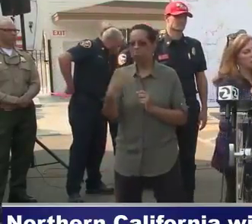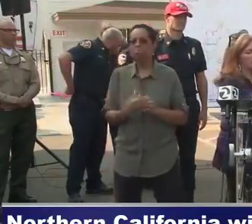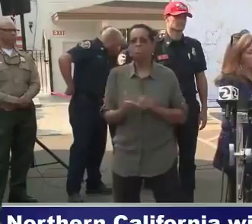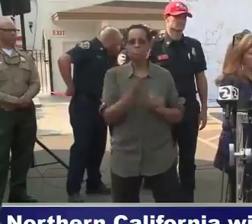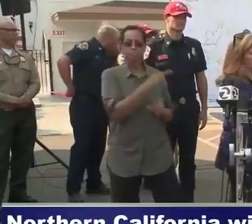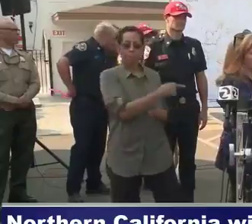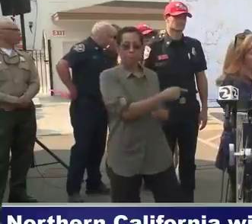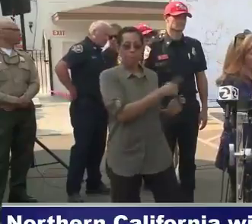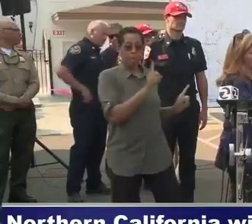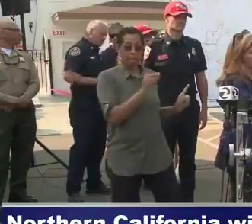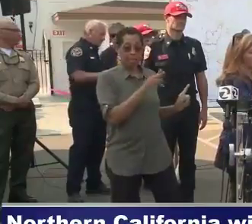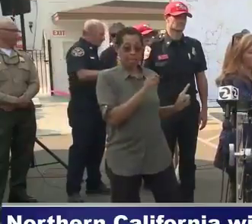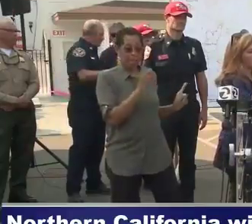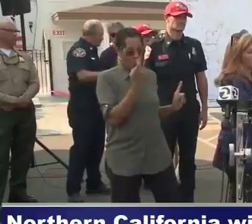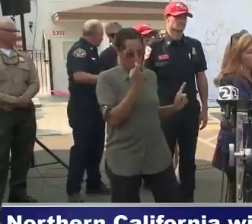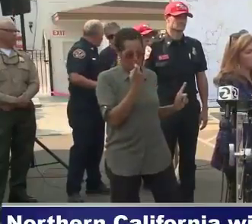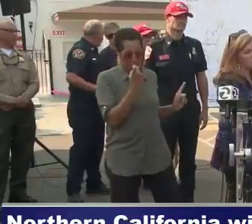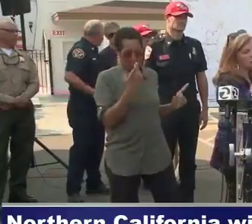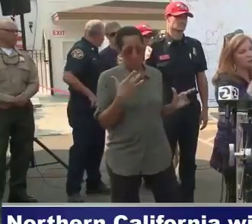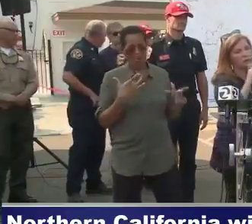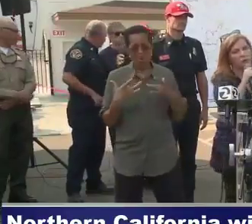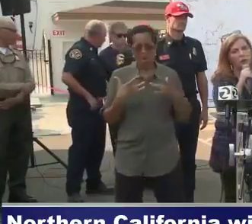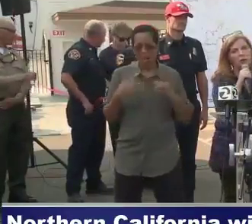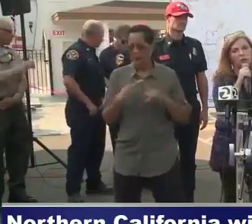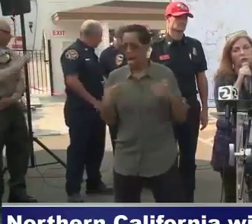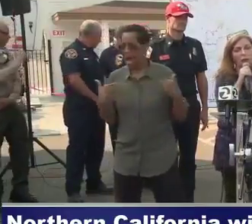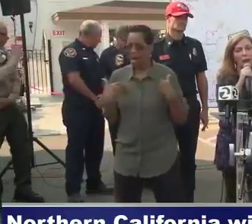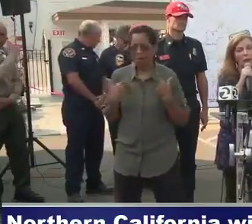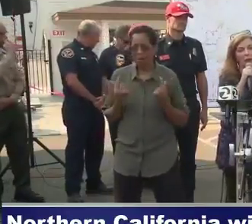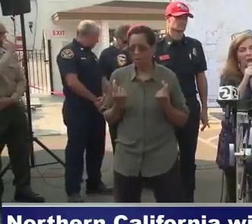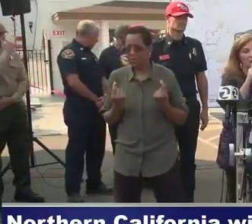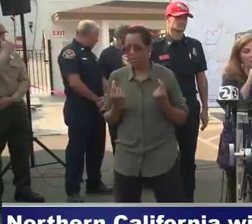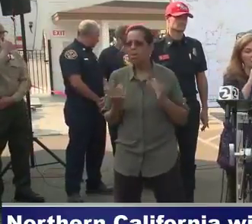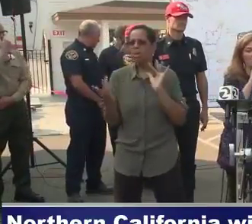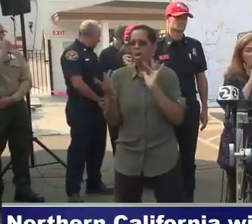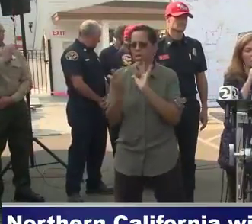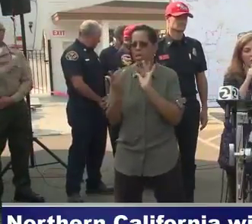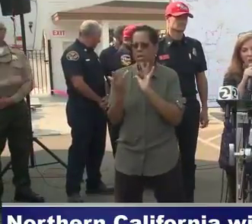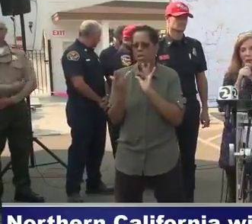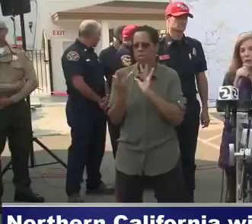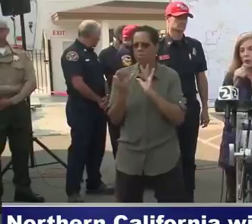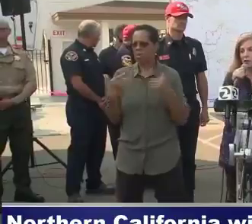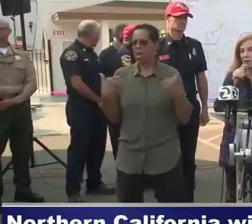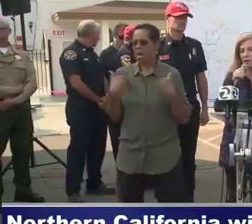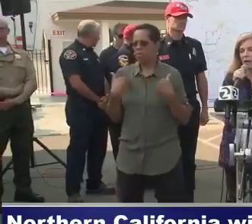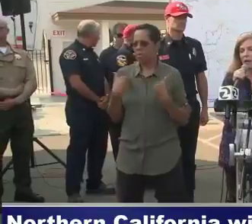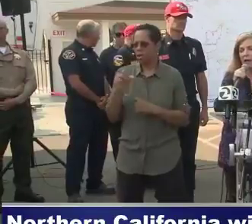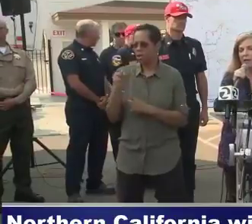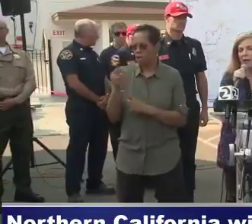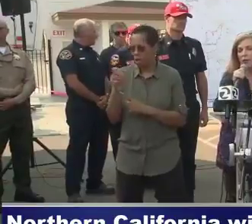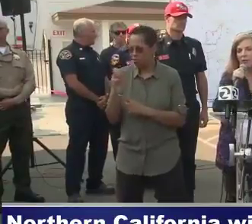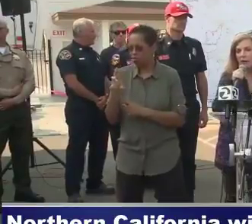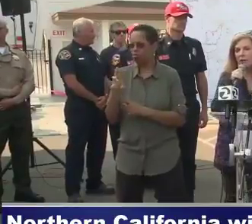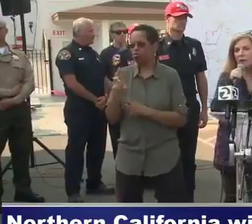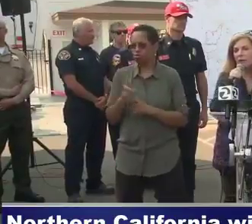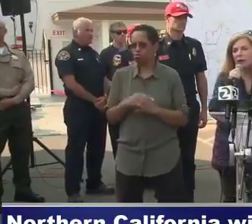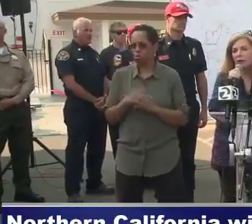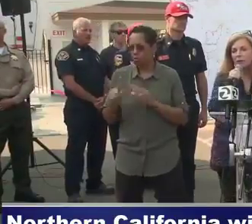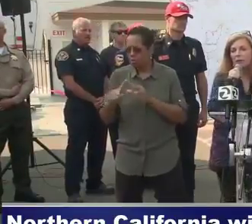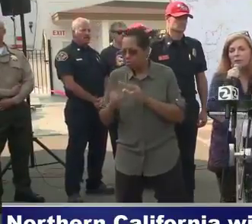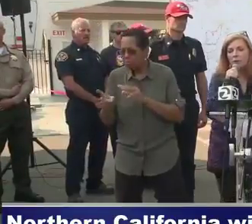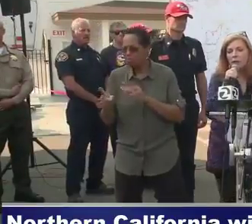can contact the county animal shelter. Also, we continue to evacuate large animals, especially horses, and they are